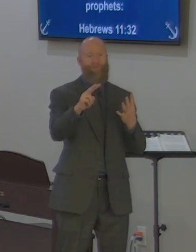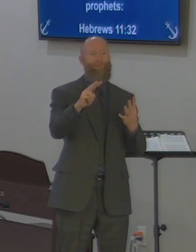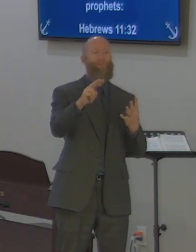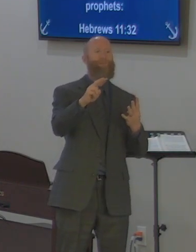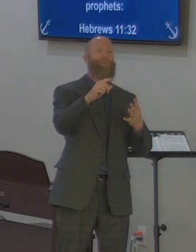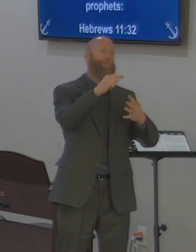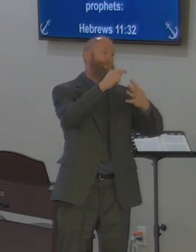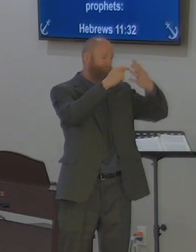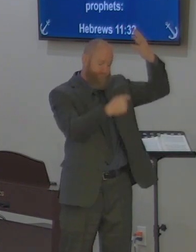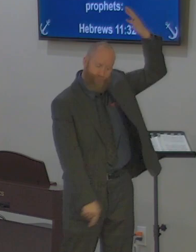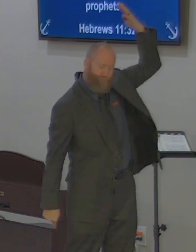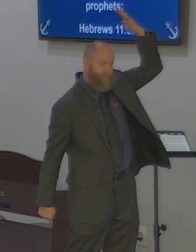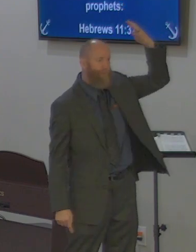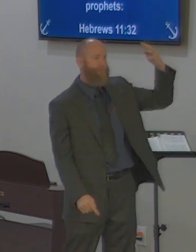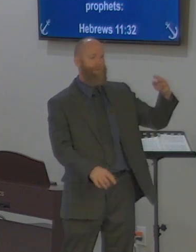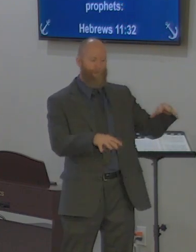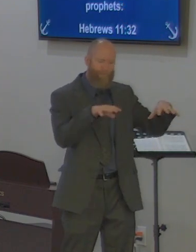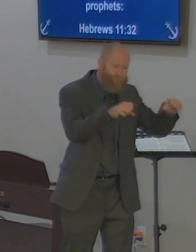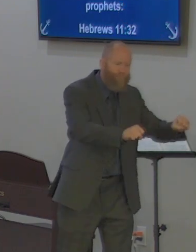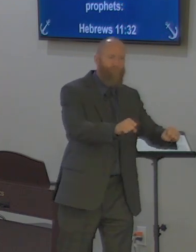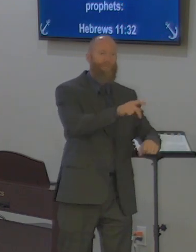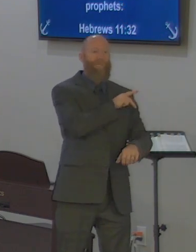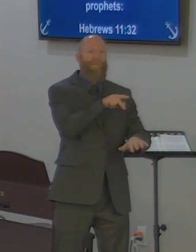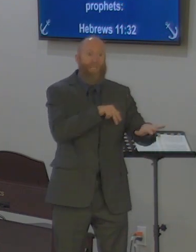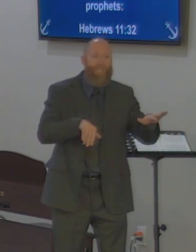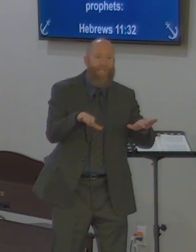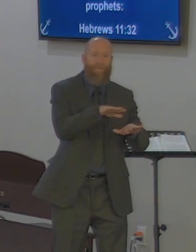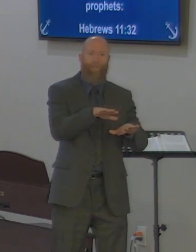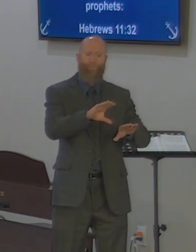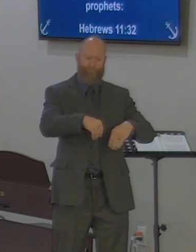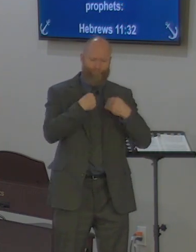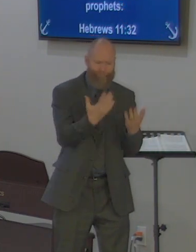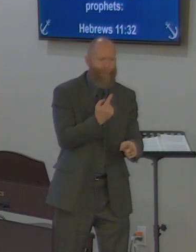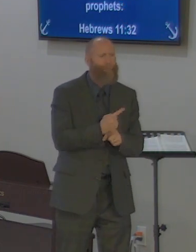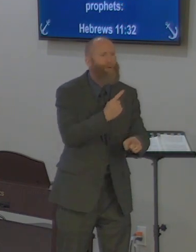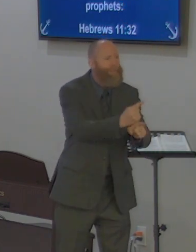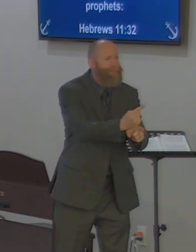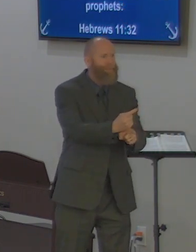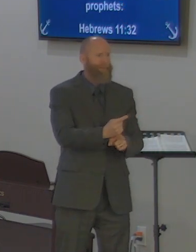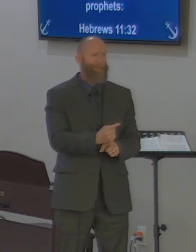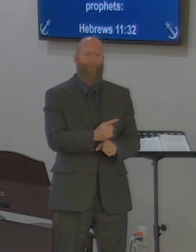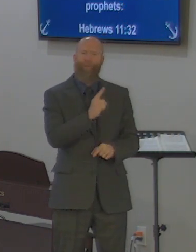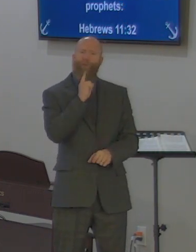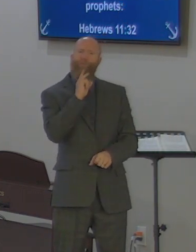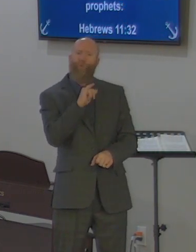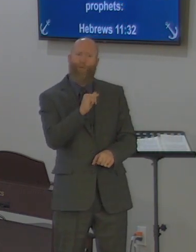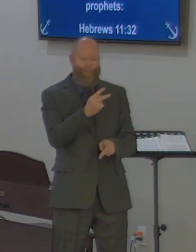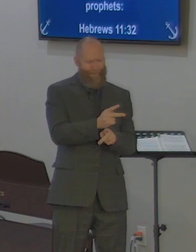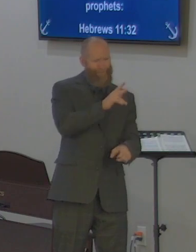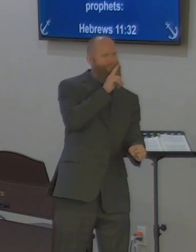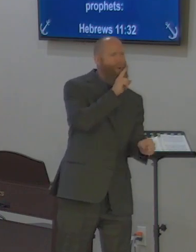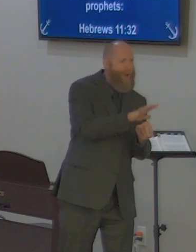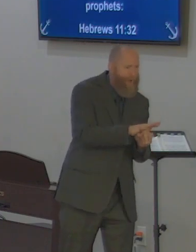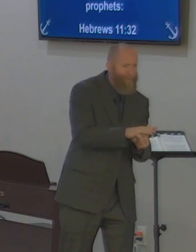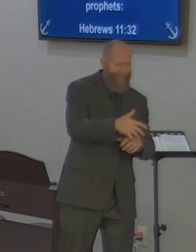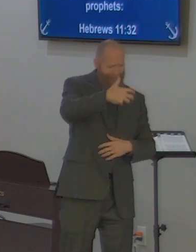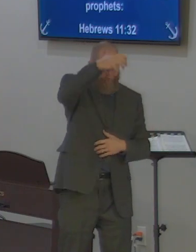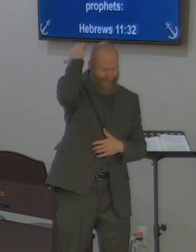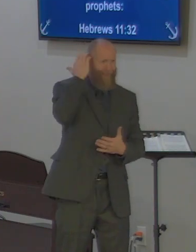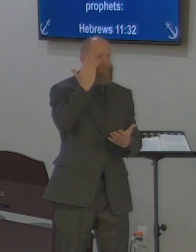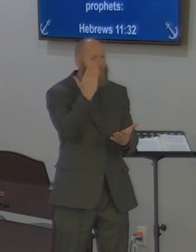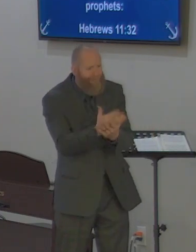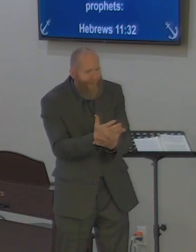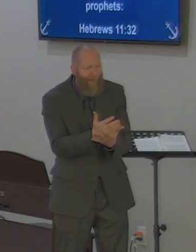faith subdued kingdoms, wrought righteousness, obtained promises, stopped the mouths of lions, quenched